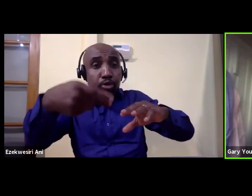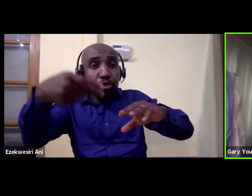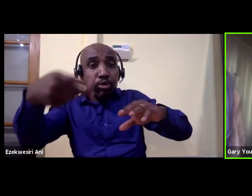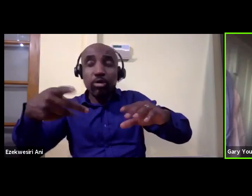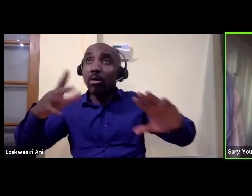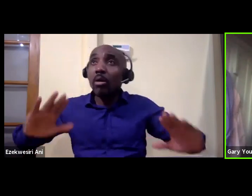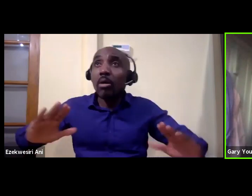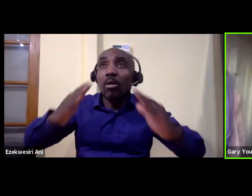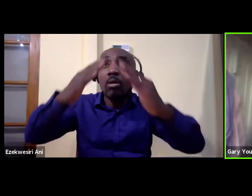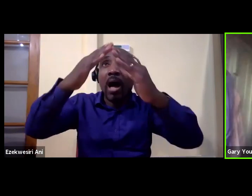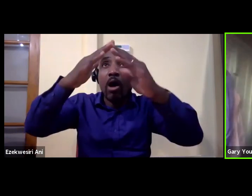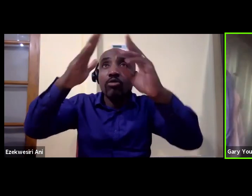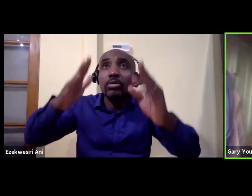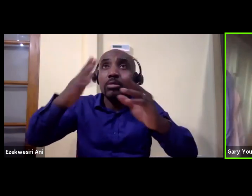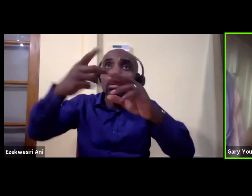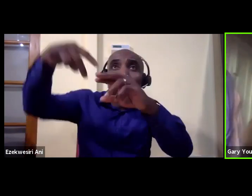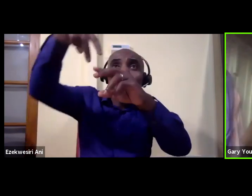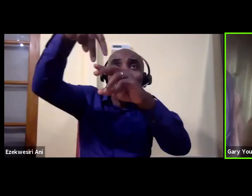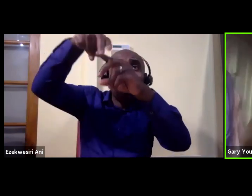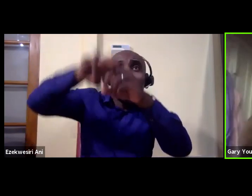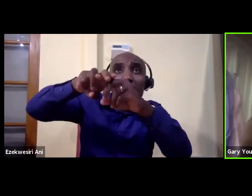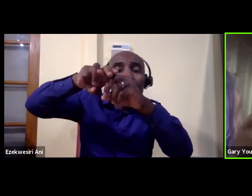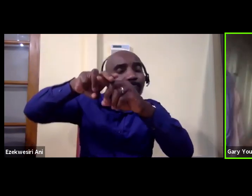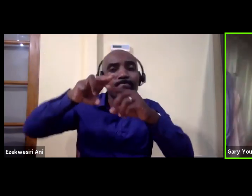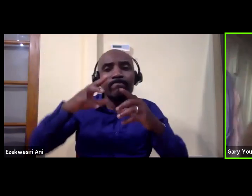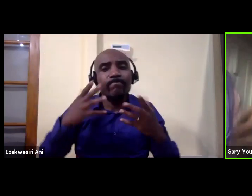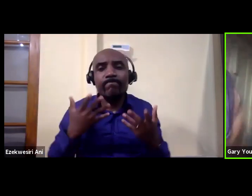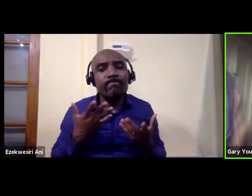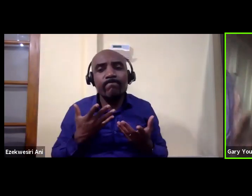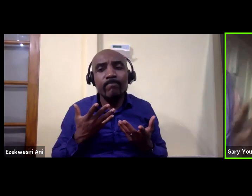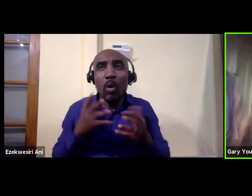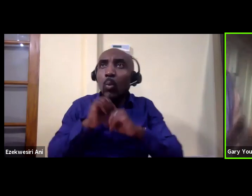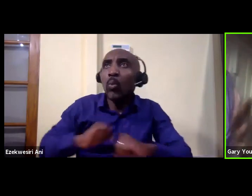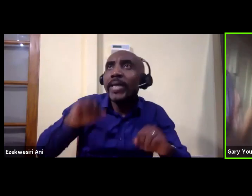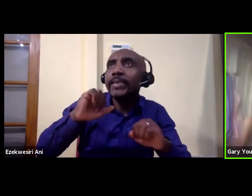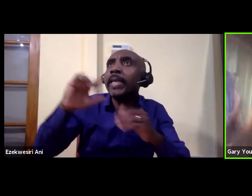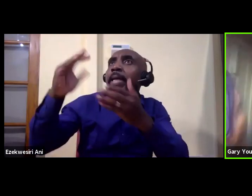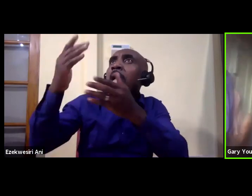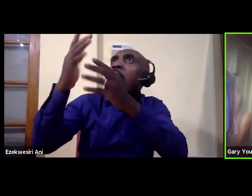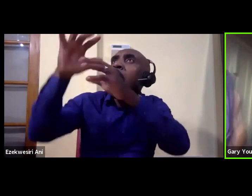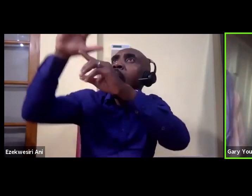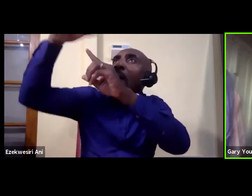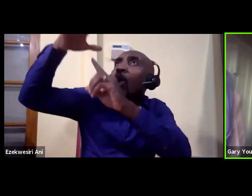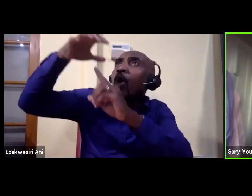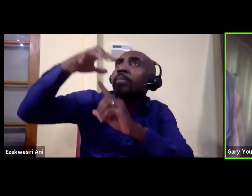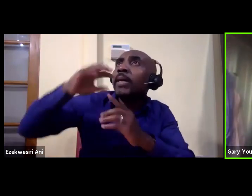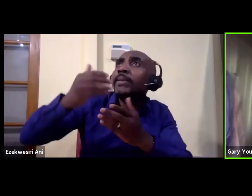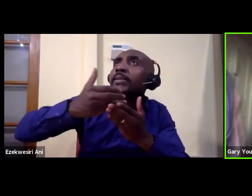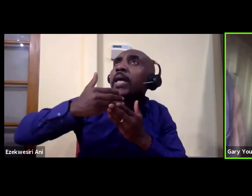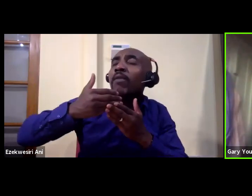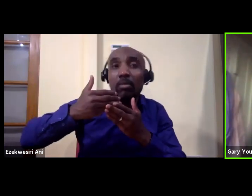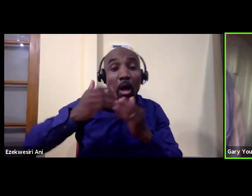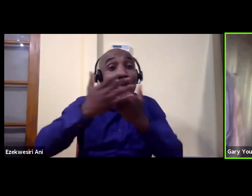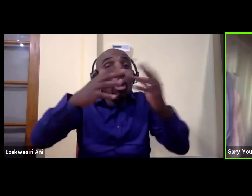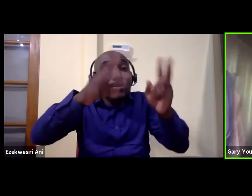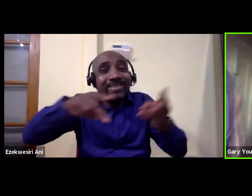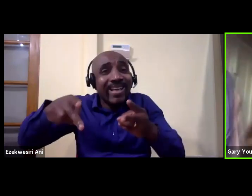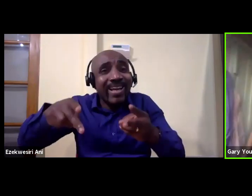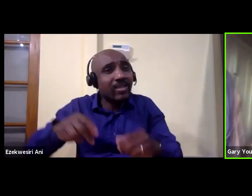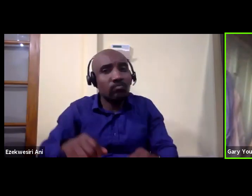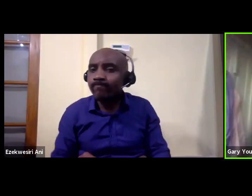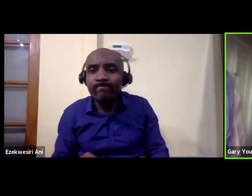rooftops and basically had to wait to be saved or died in absolutely disproportionate numbers. It wasn't